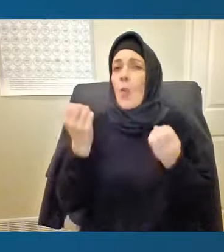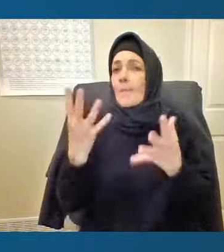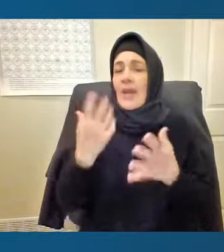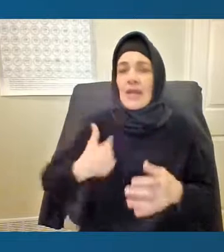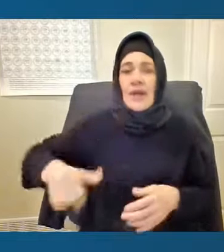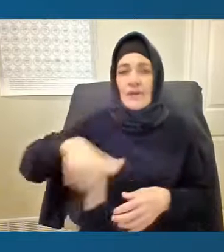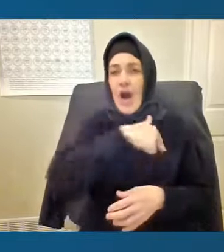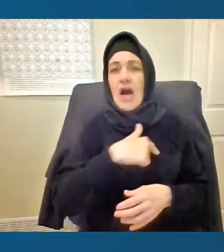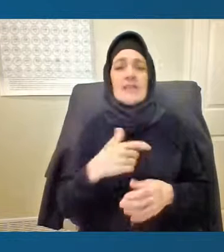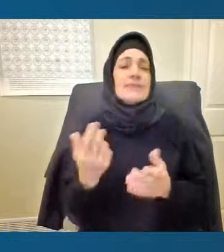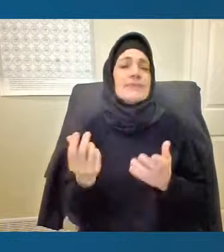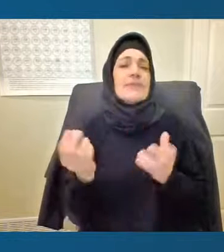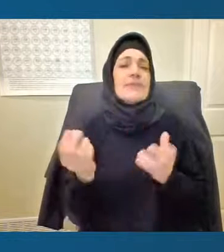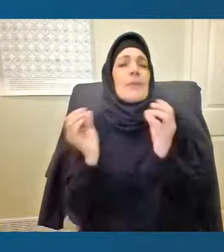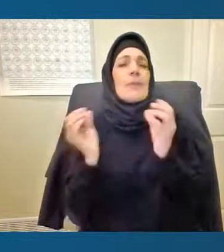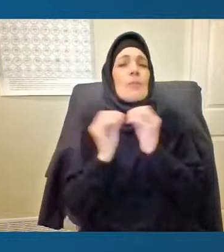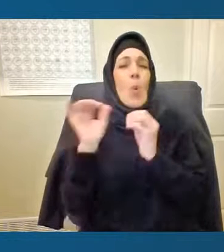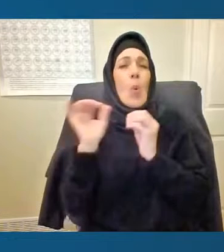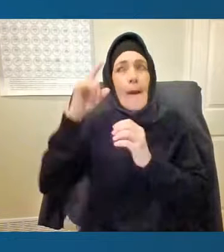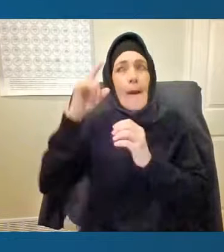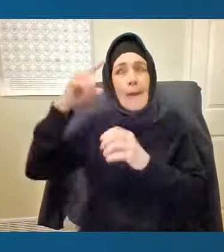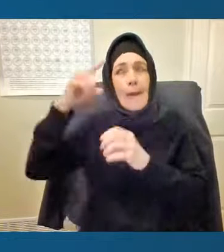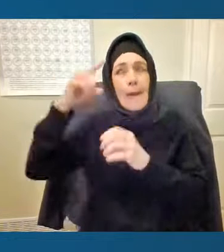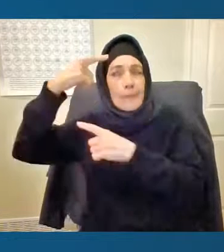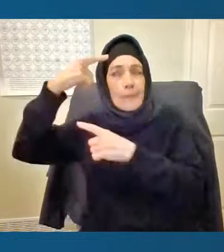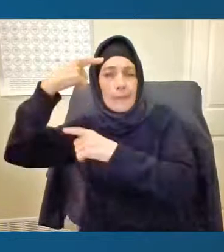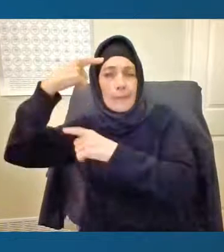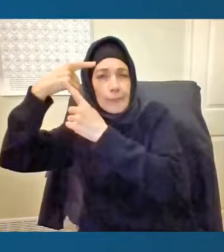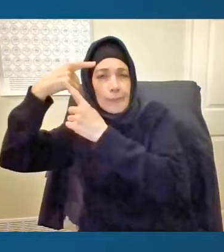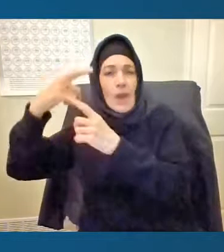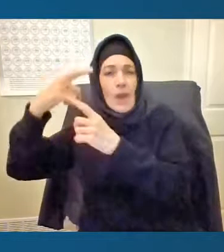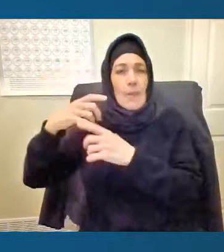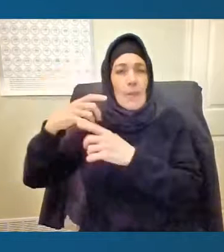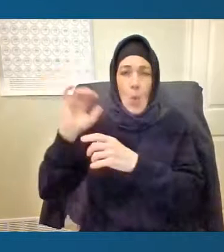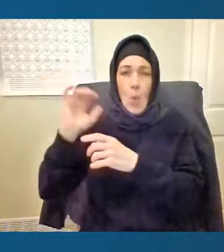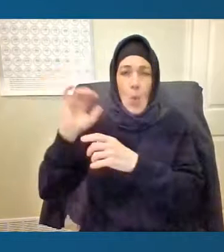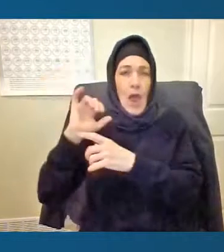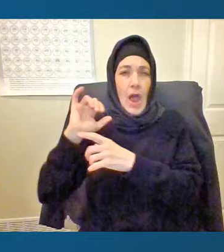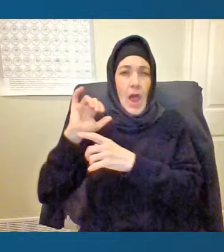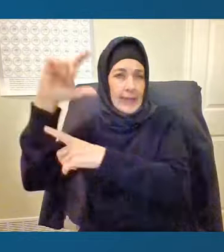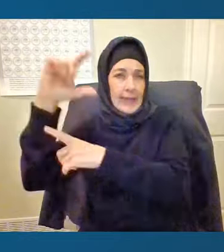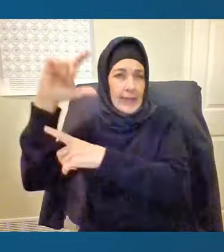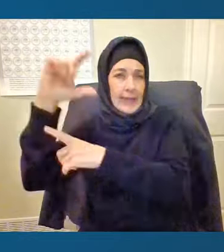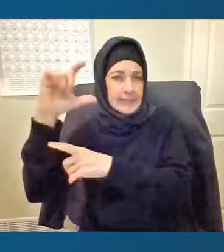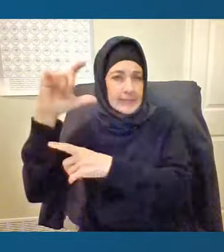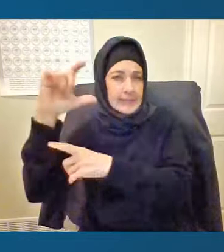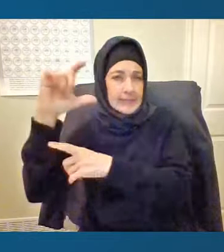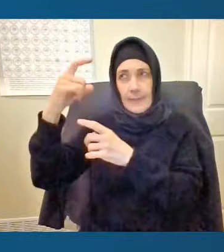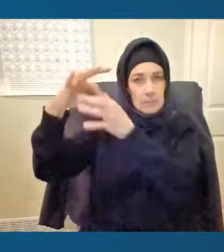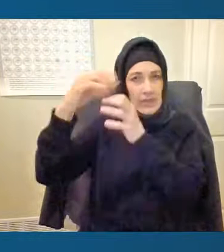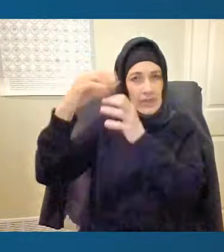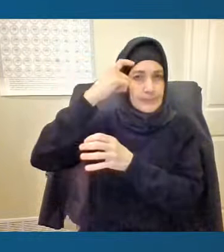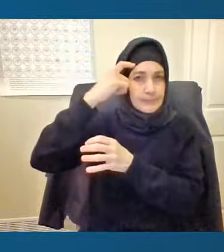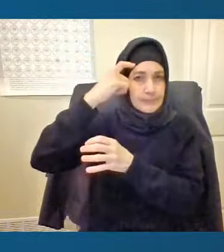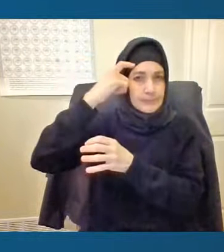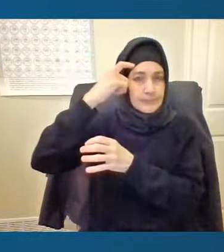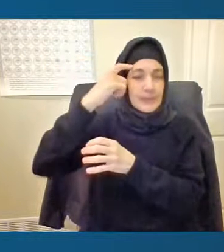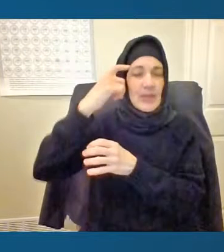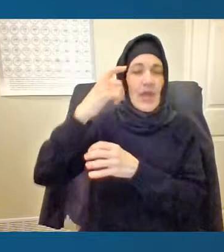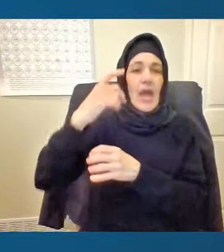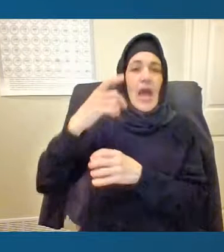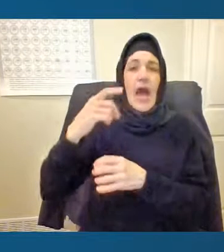In the beginning, there's this cerebral kind of Islamic element to our practice, right? It's I believe, I know I believe,